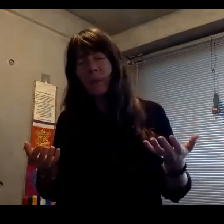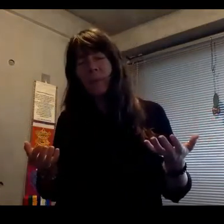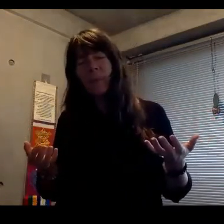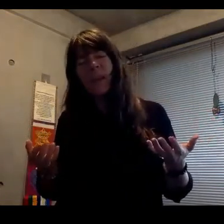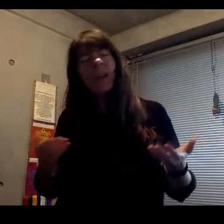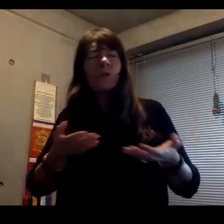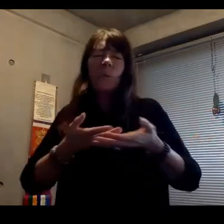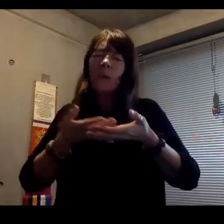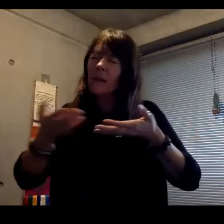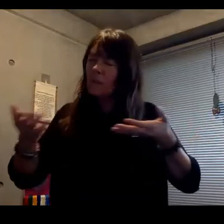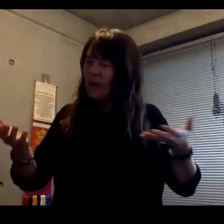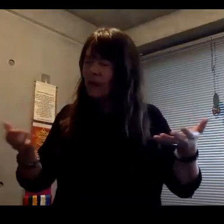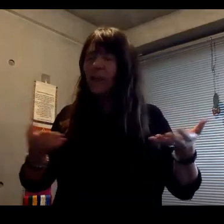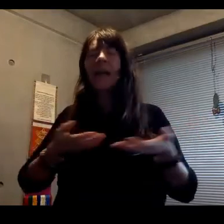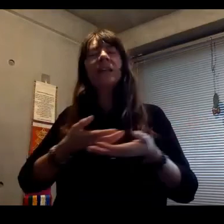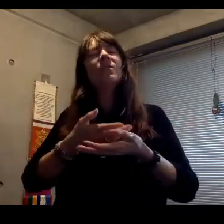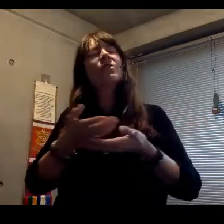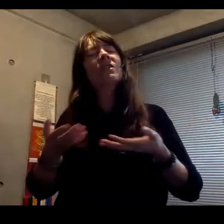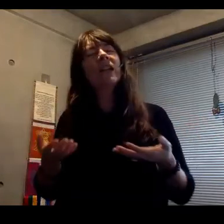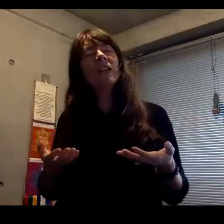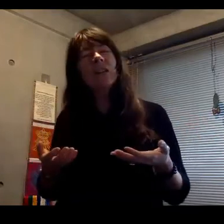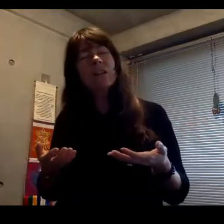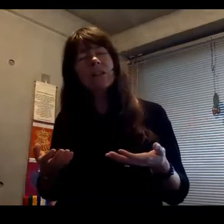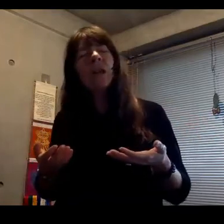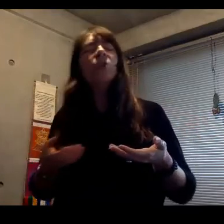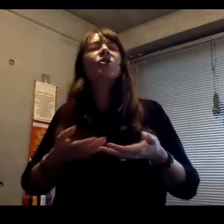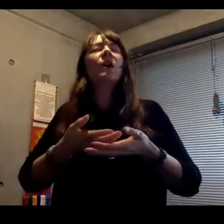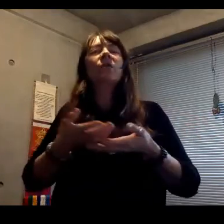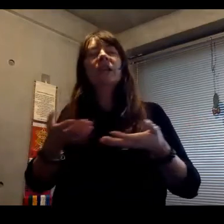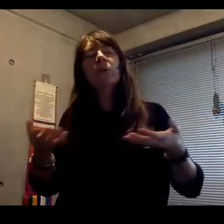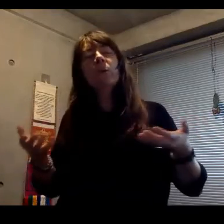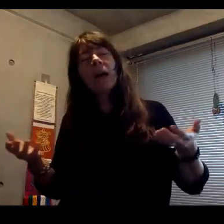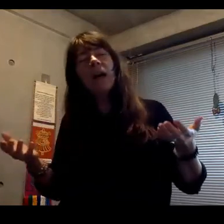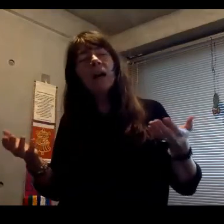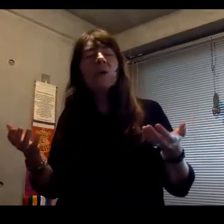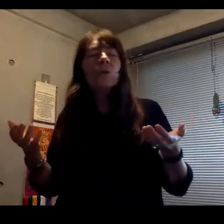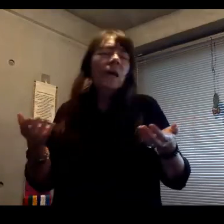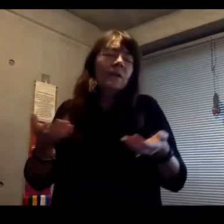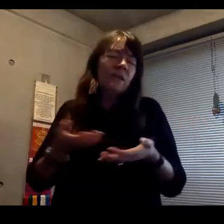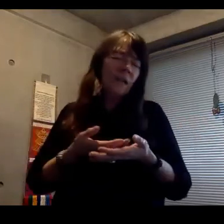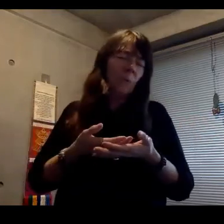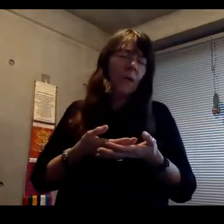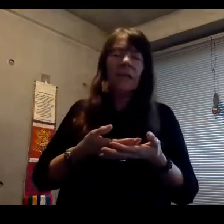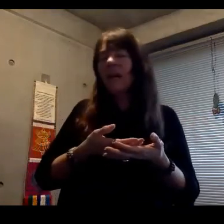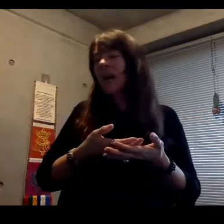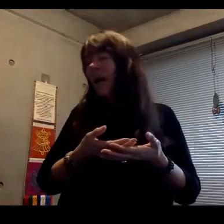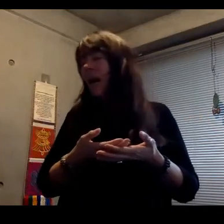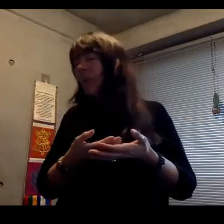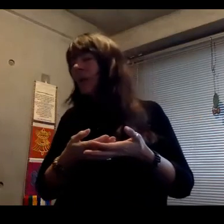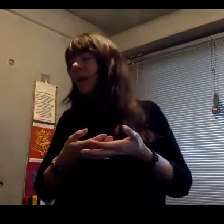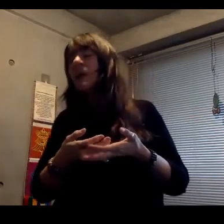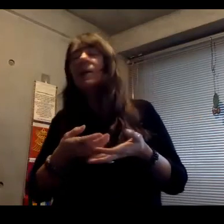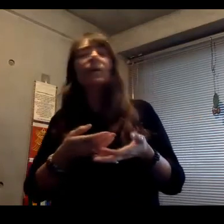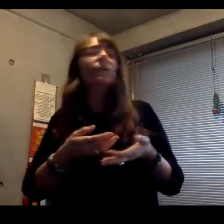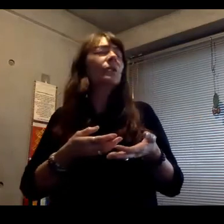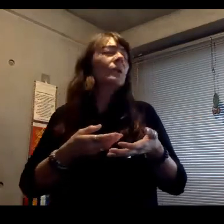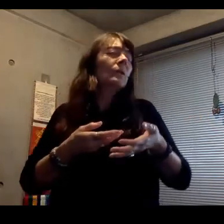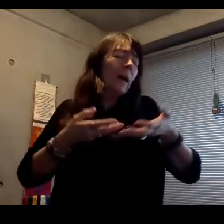something. So really, mankind is just like this, shuffling around, seeing what can